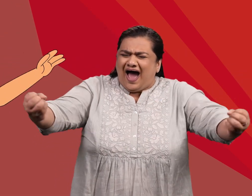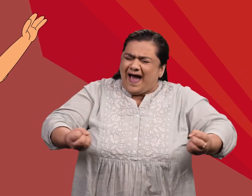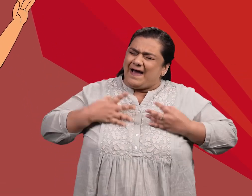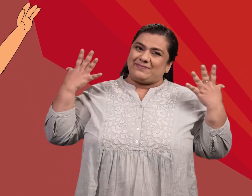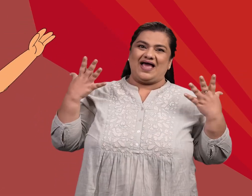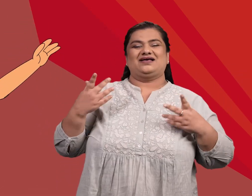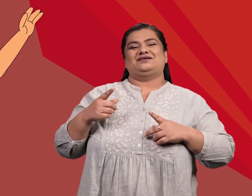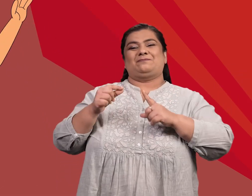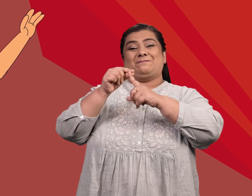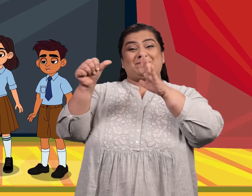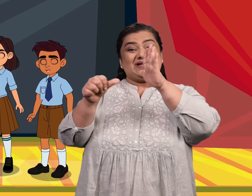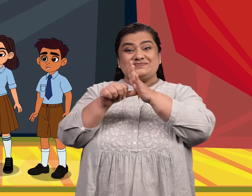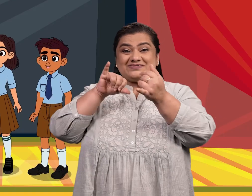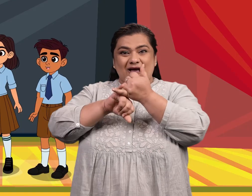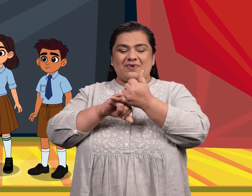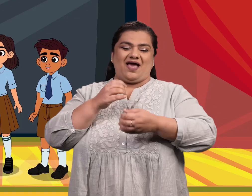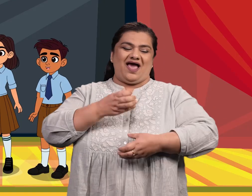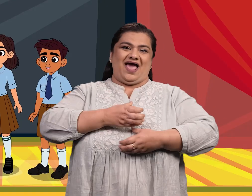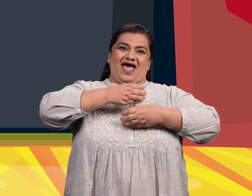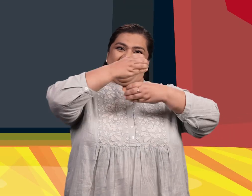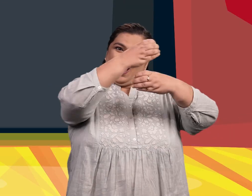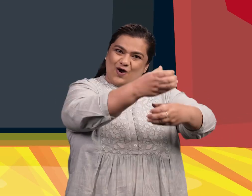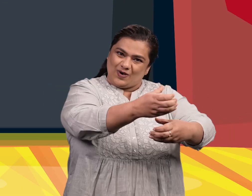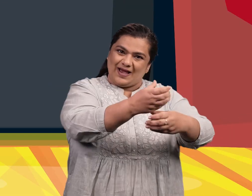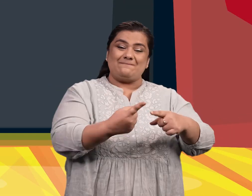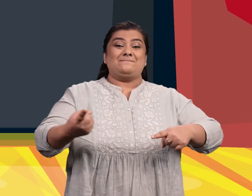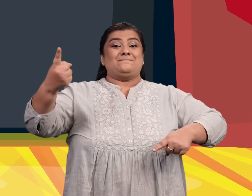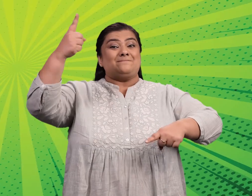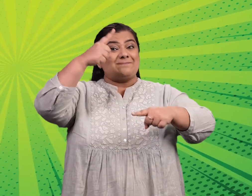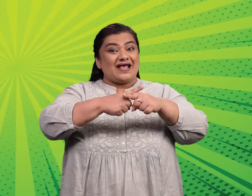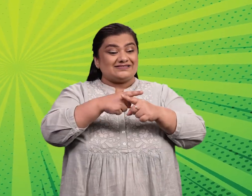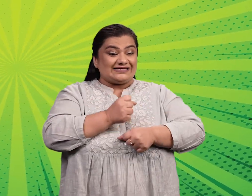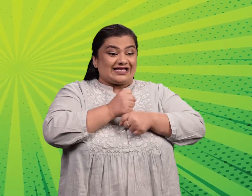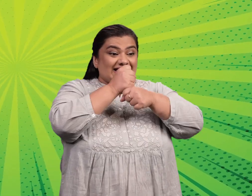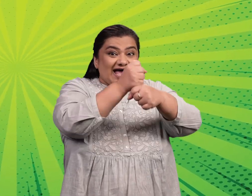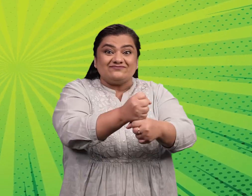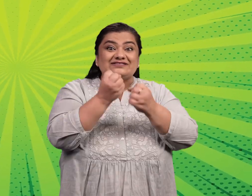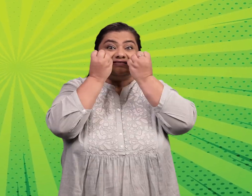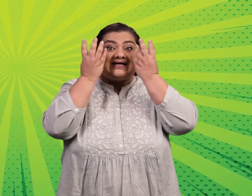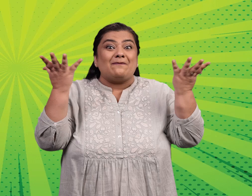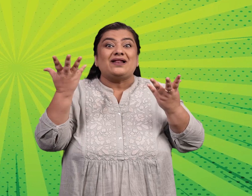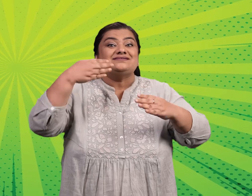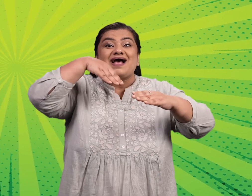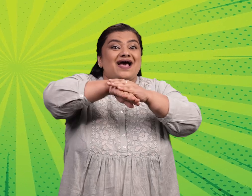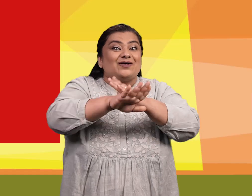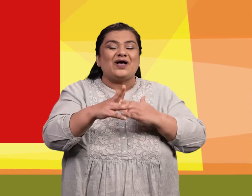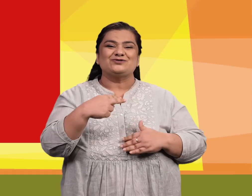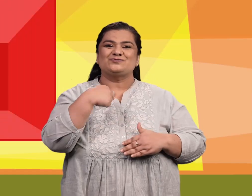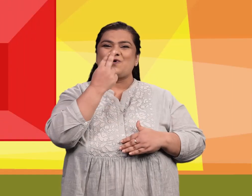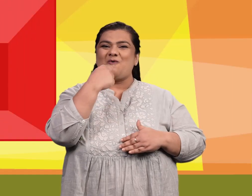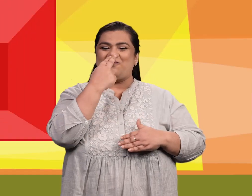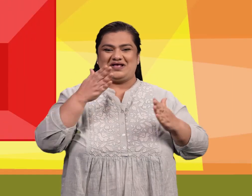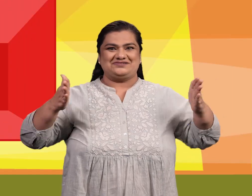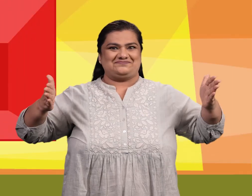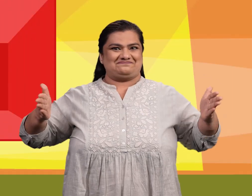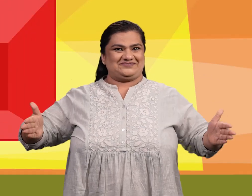Bharat was overjoyed. Mrs. Sharma handed them the trophy and the surprise gift, which was